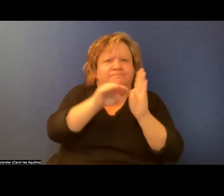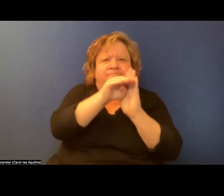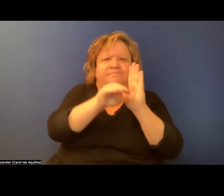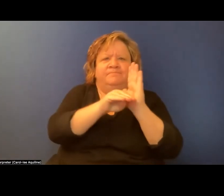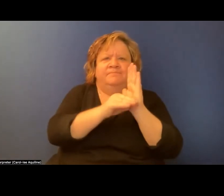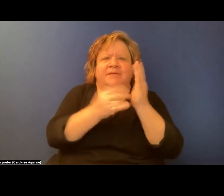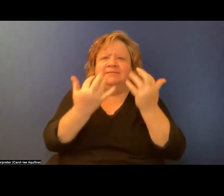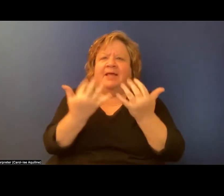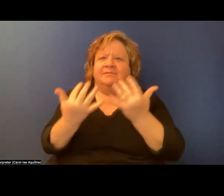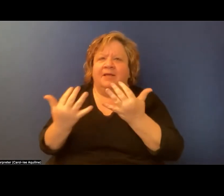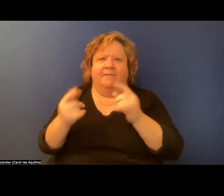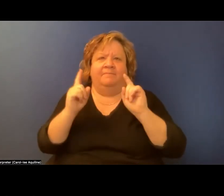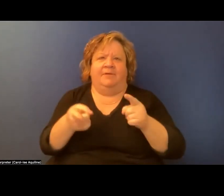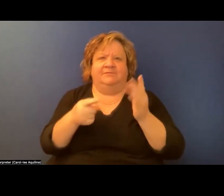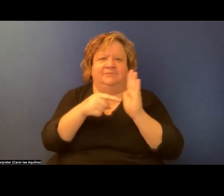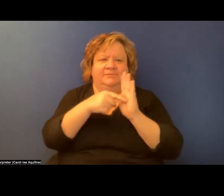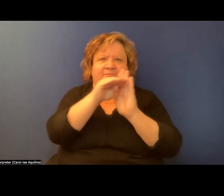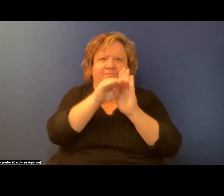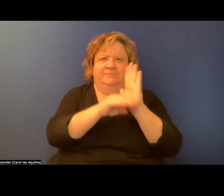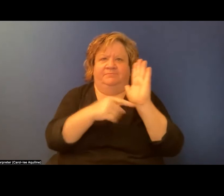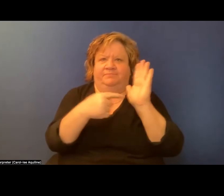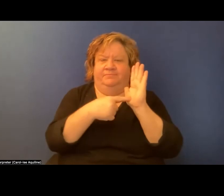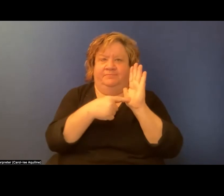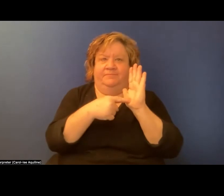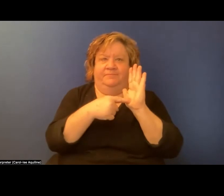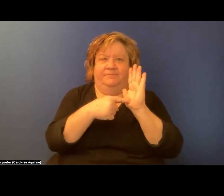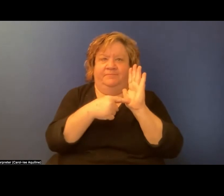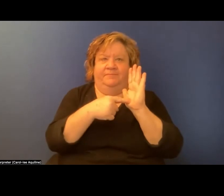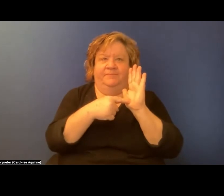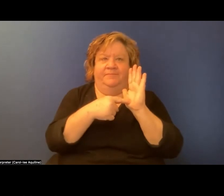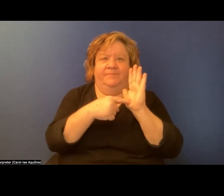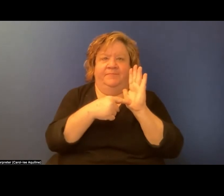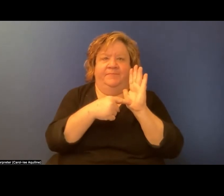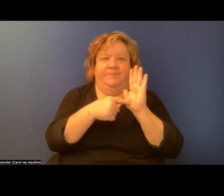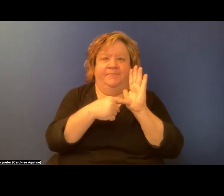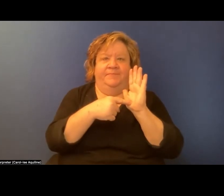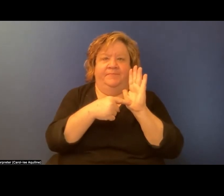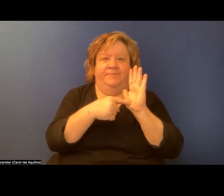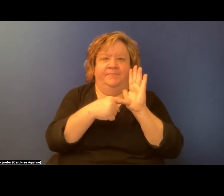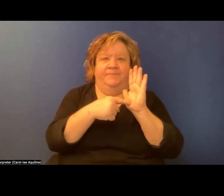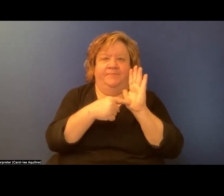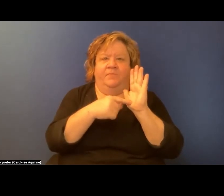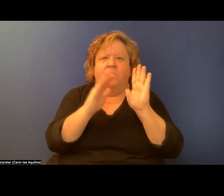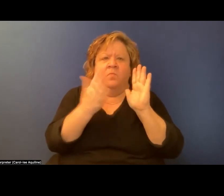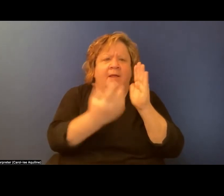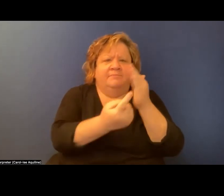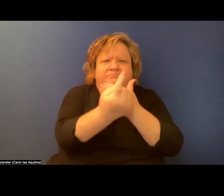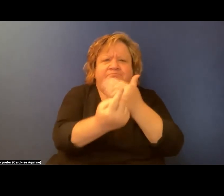are observing that lack of capacity at the national level, at the subnational level, particularly at the local